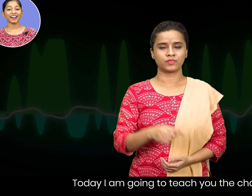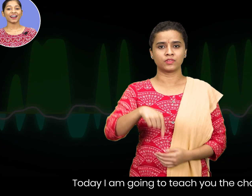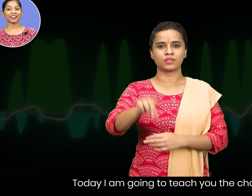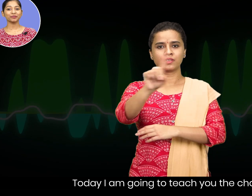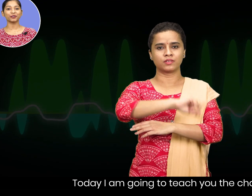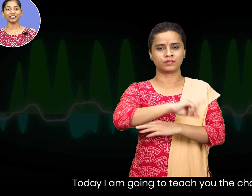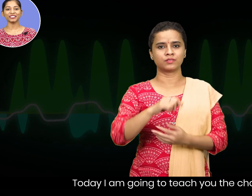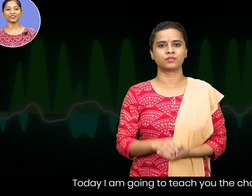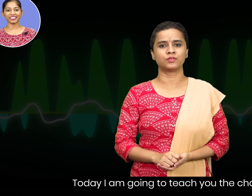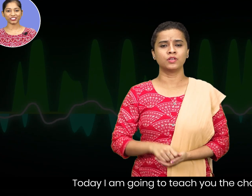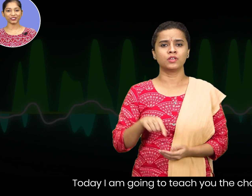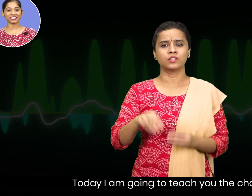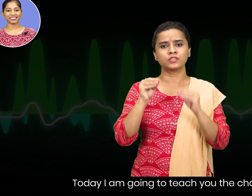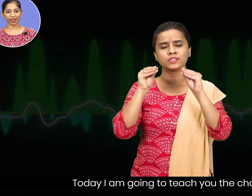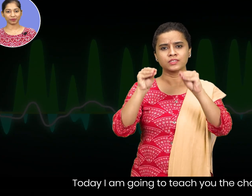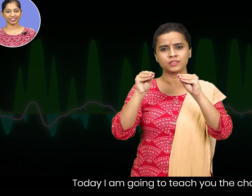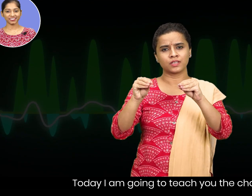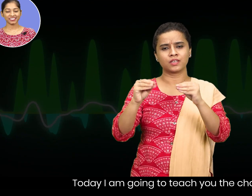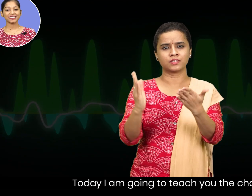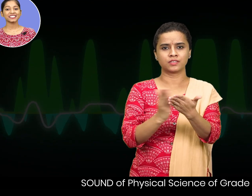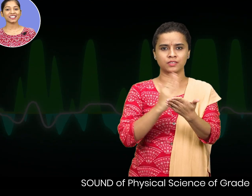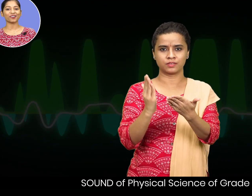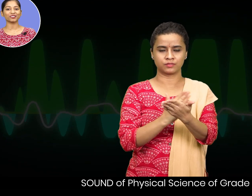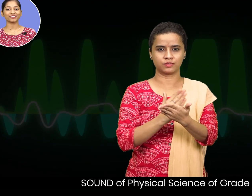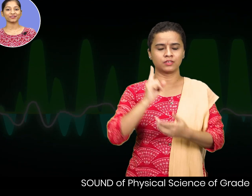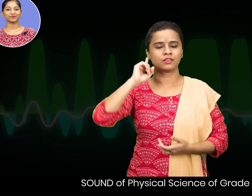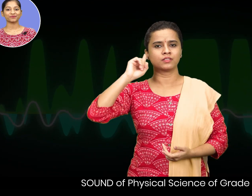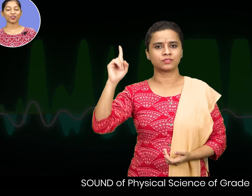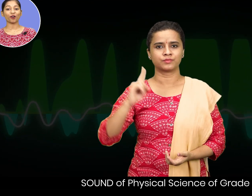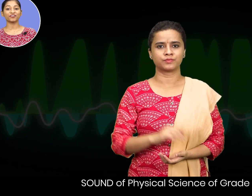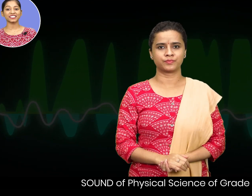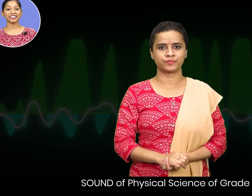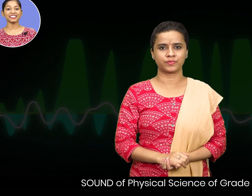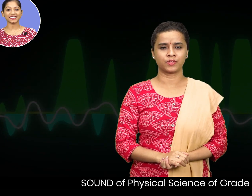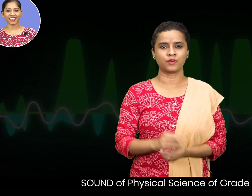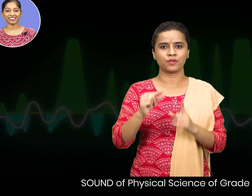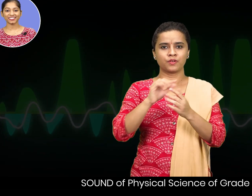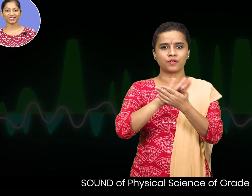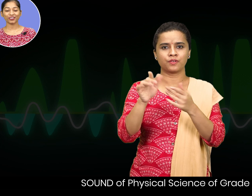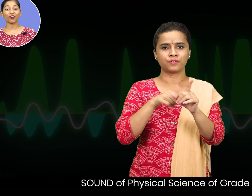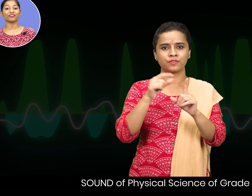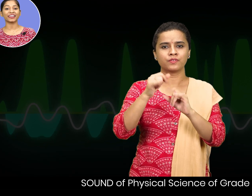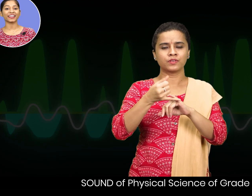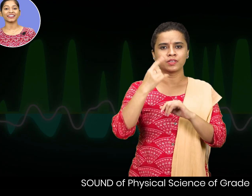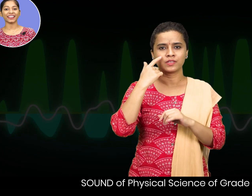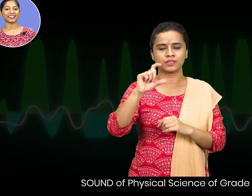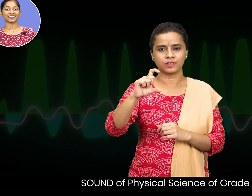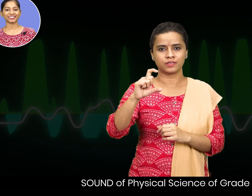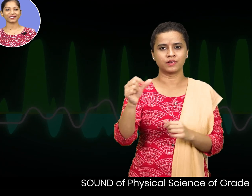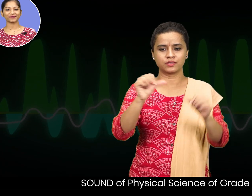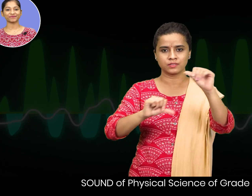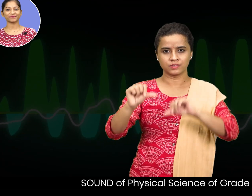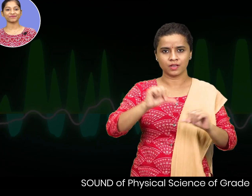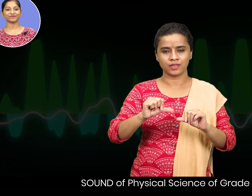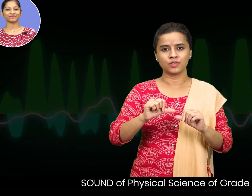Today I am going to teach you the chapter Sound of Physical Science of grade 8.